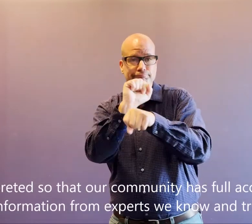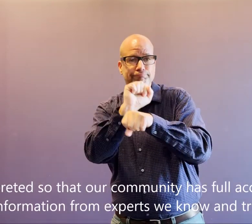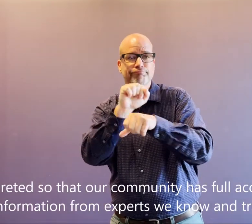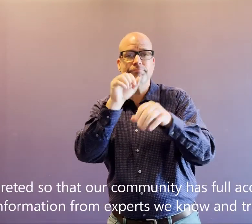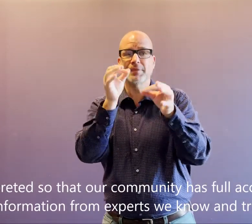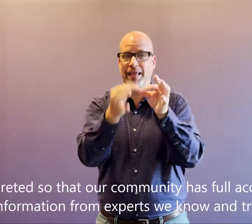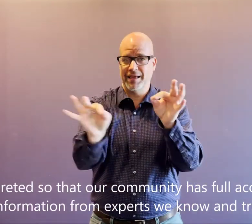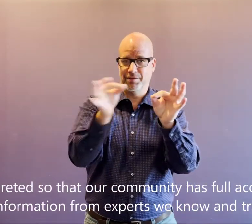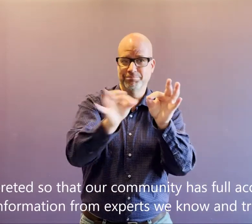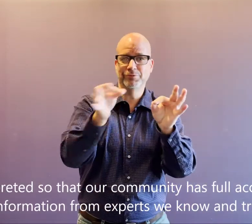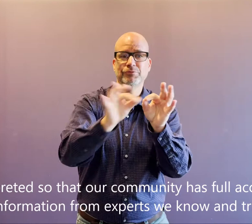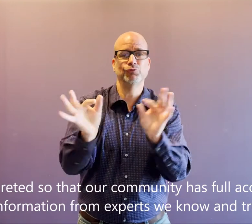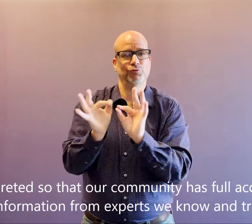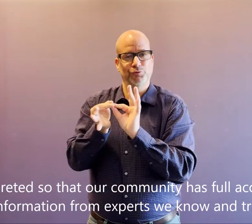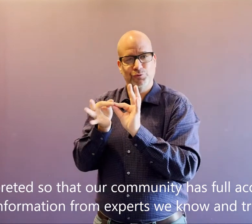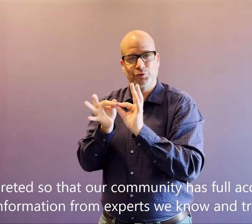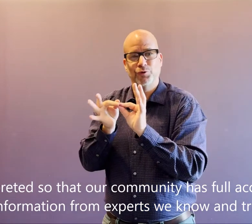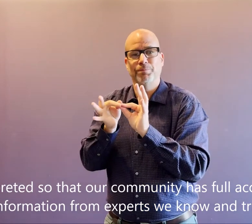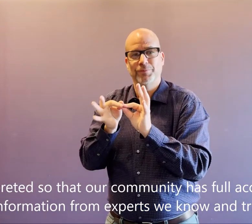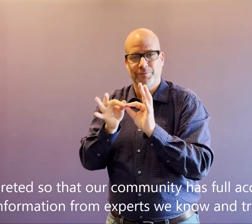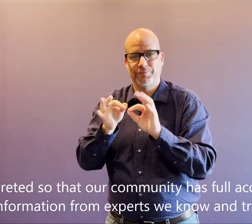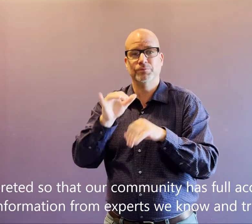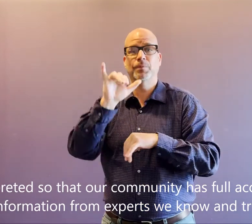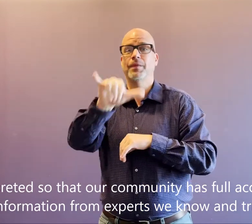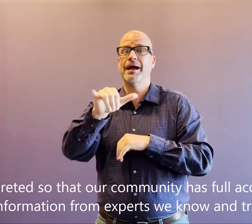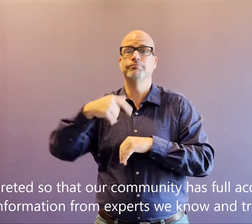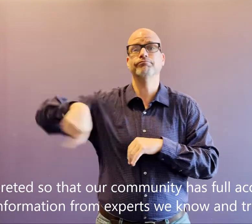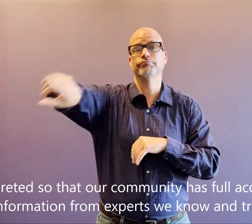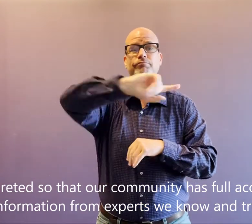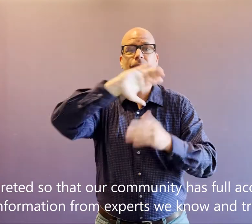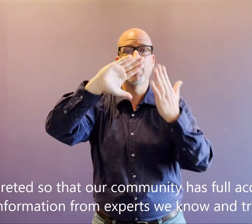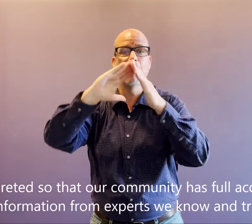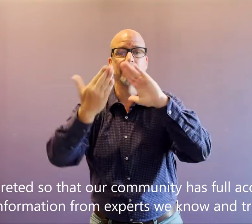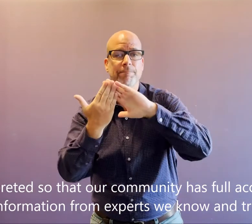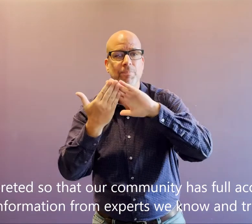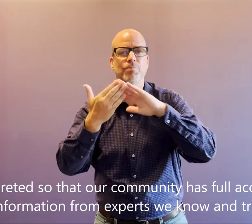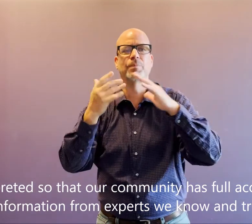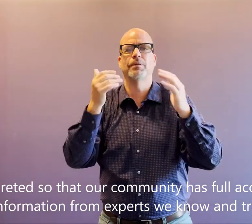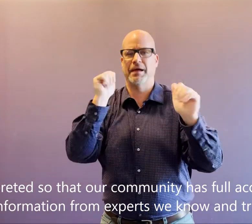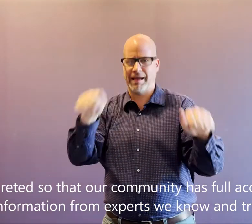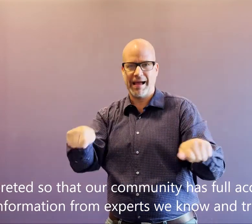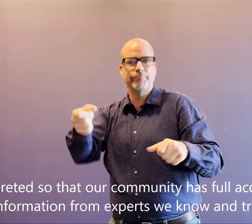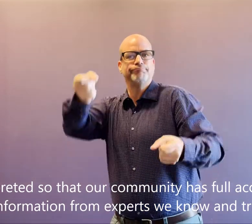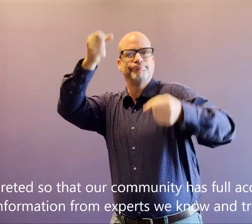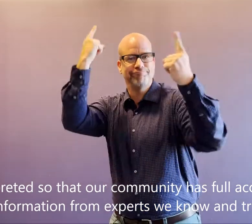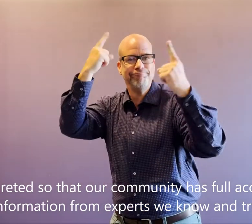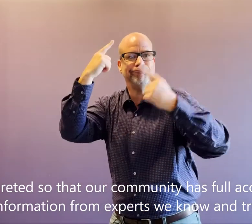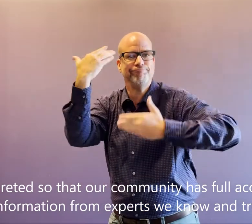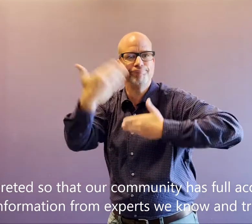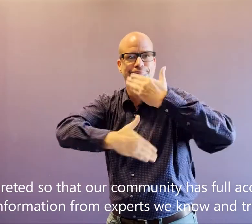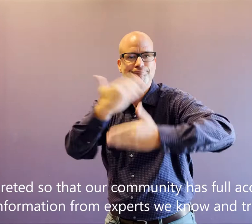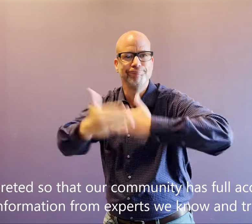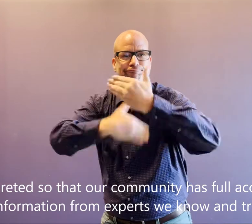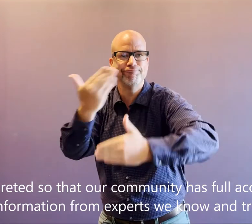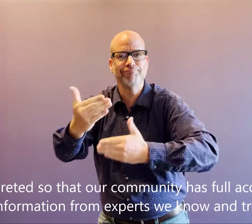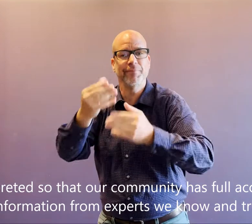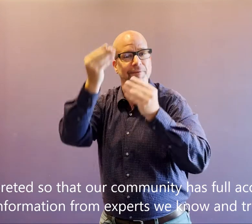so that our community has full access